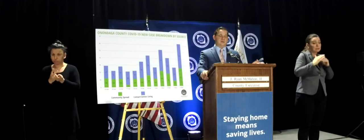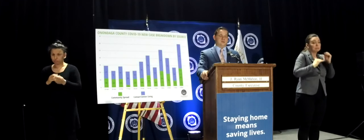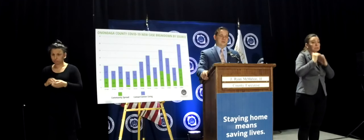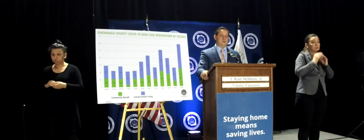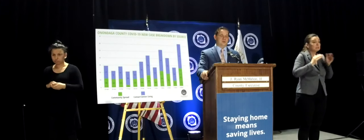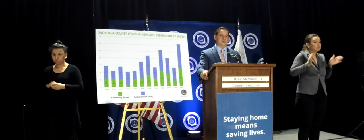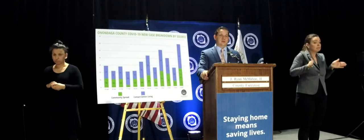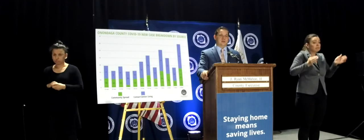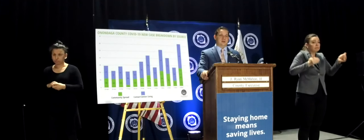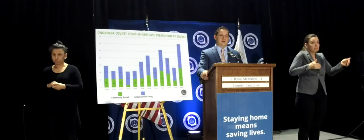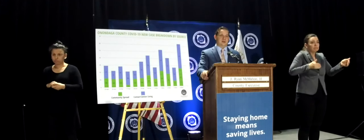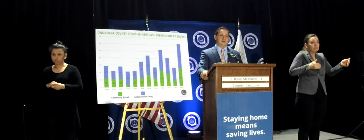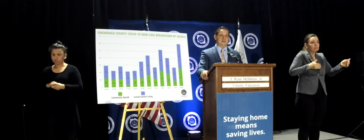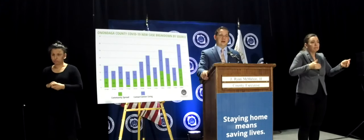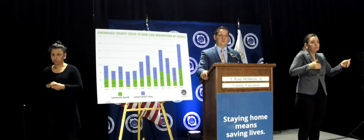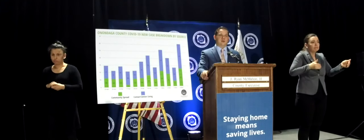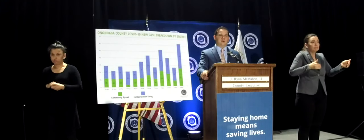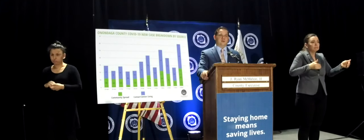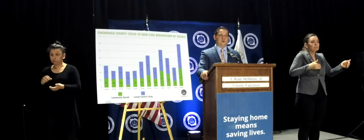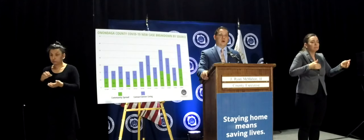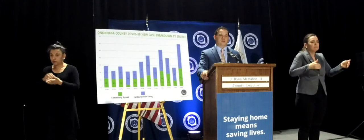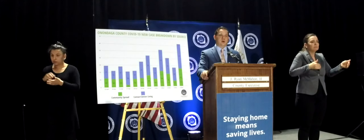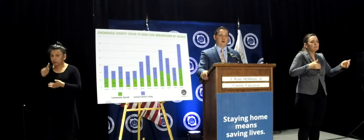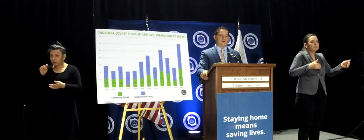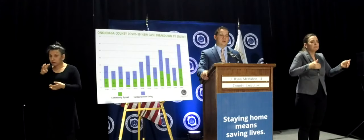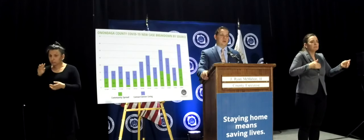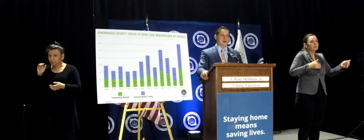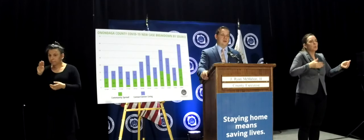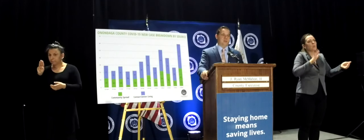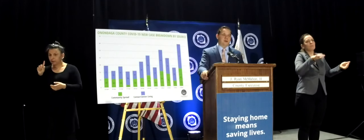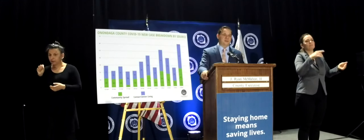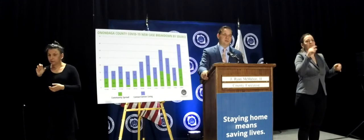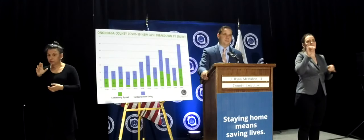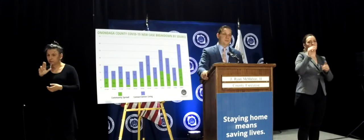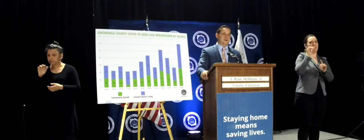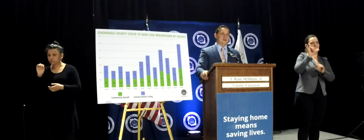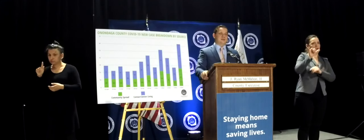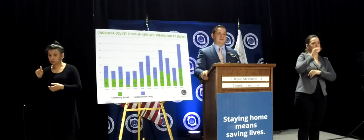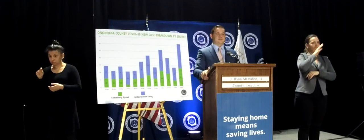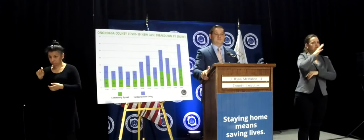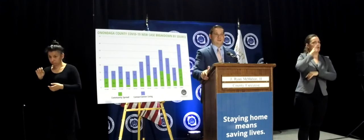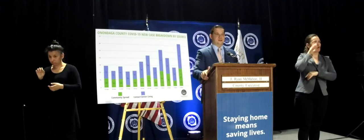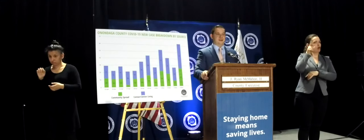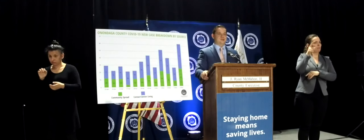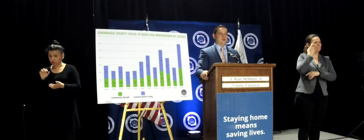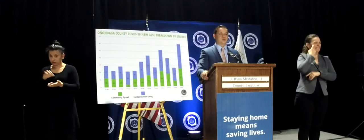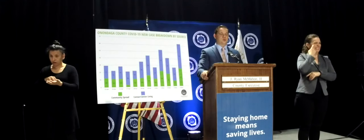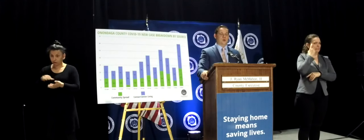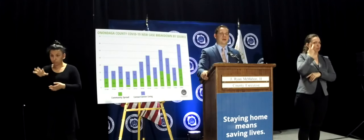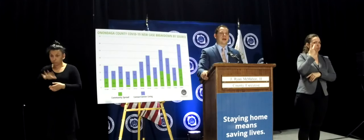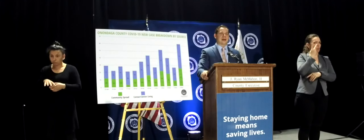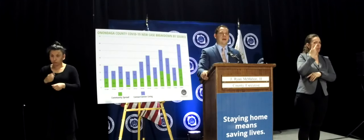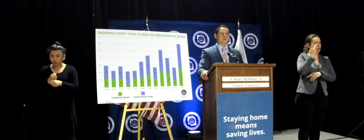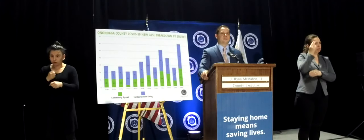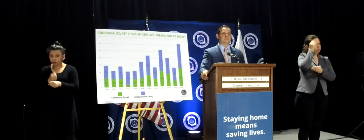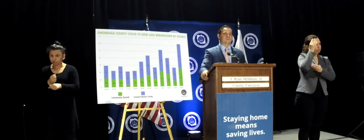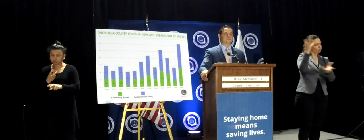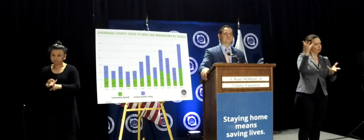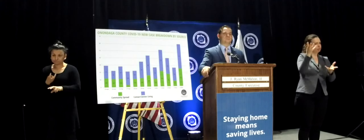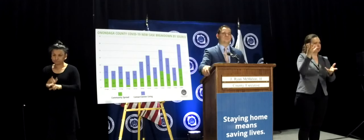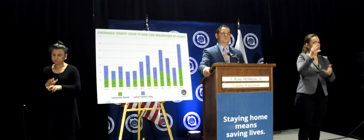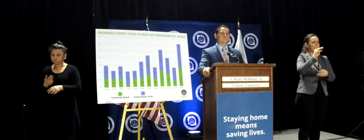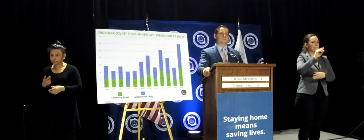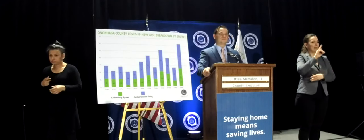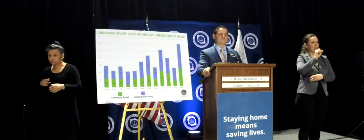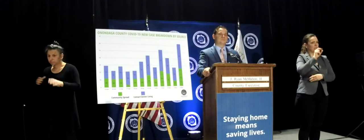the community is not very large at all, but it shows you what can happen.